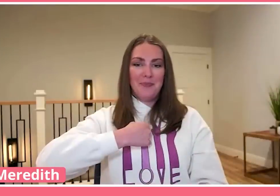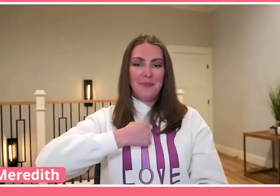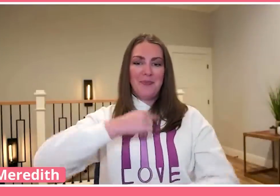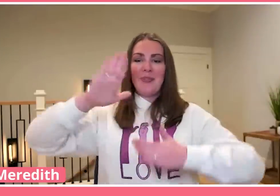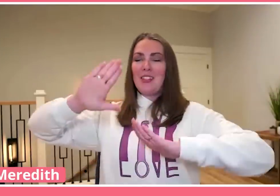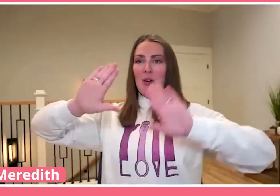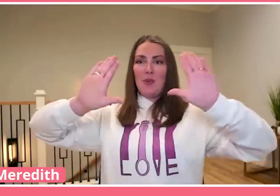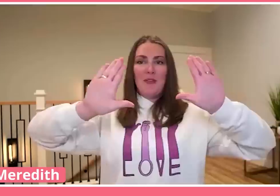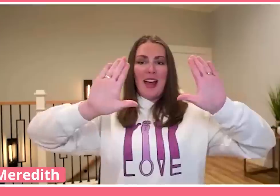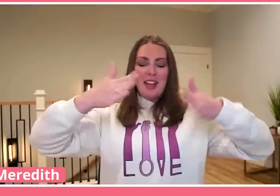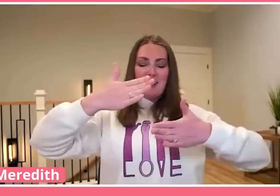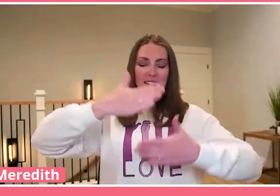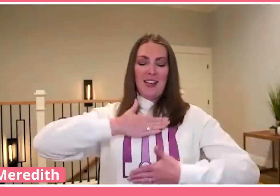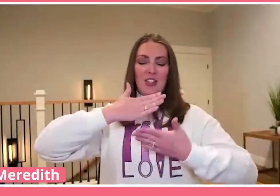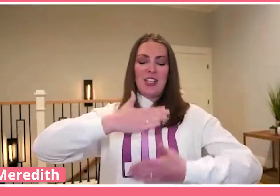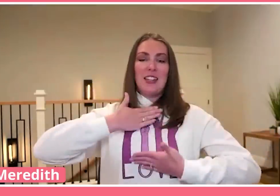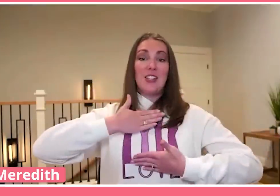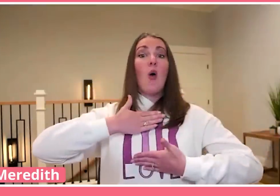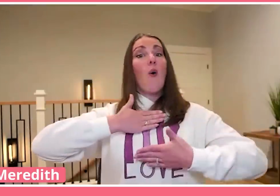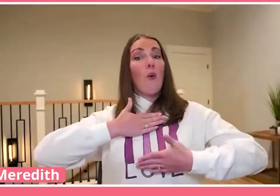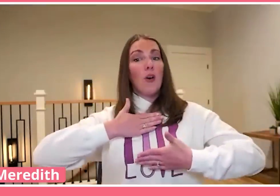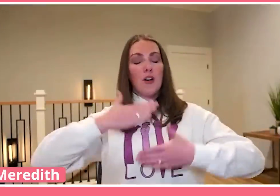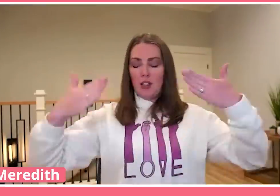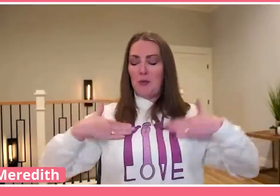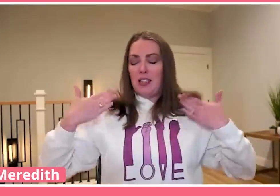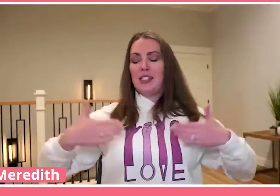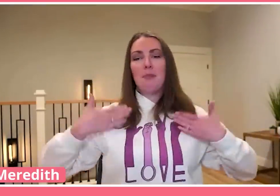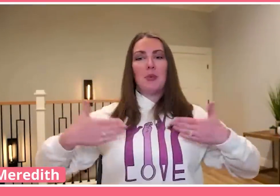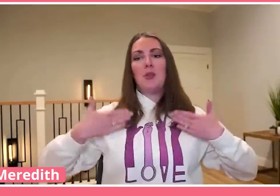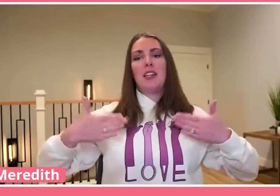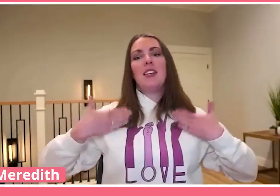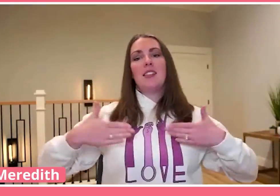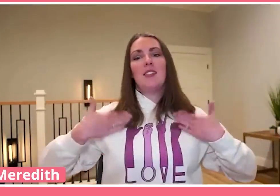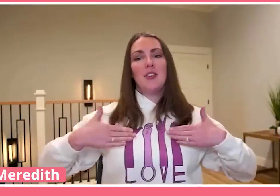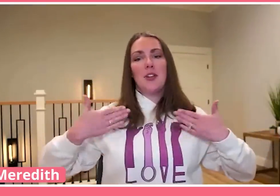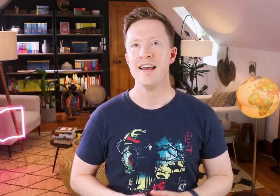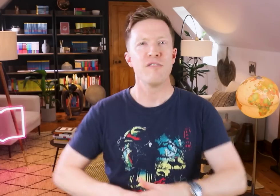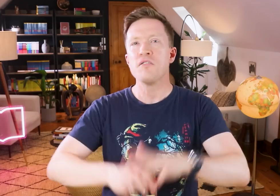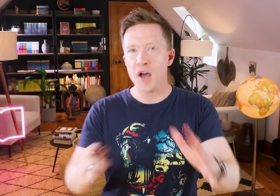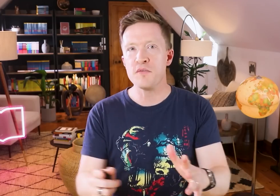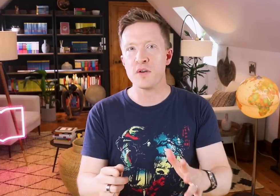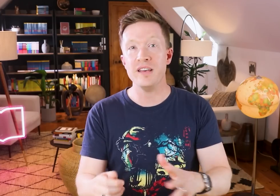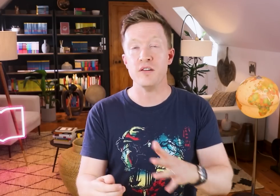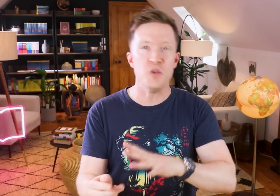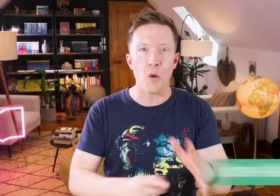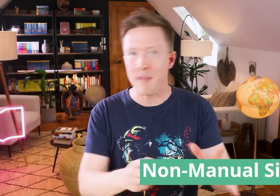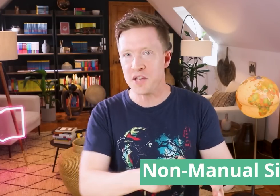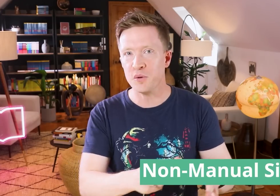So flat hands, just like this. Or you might see some people do it like this also. There are tons of these non-manual